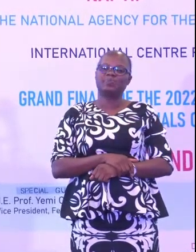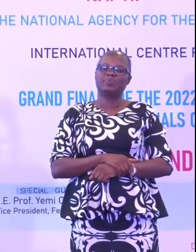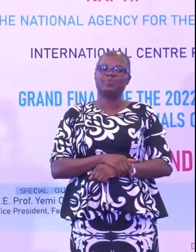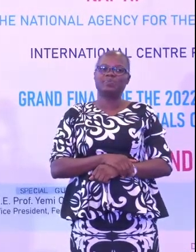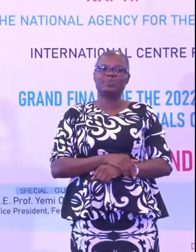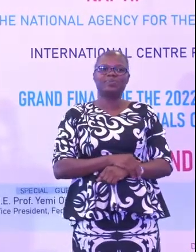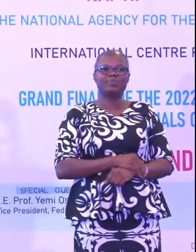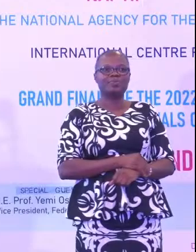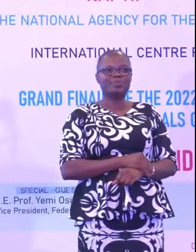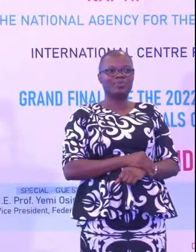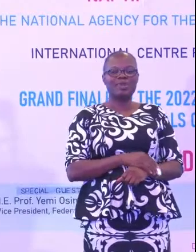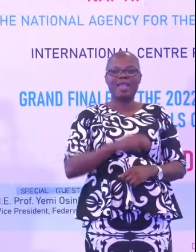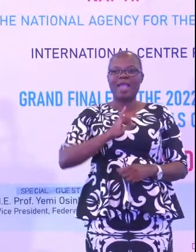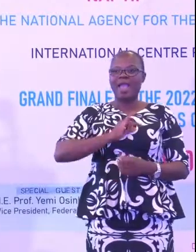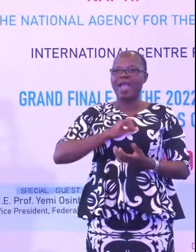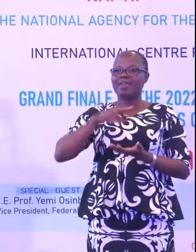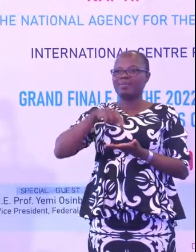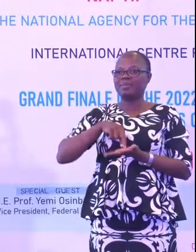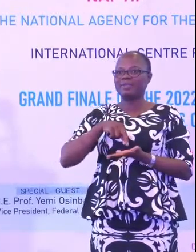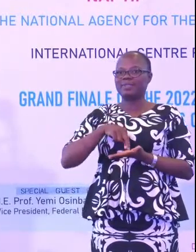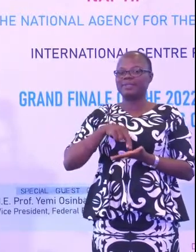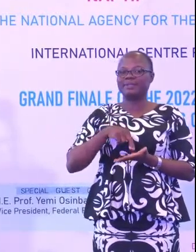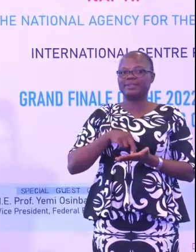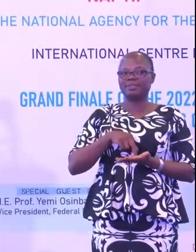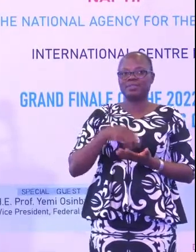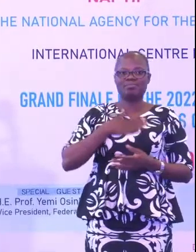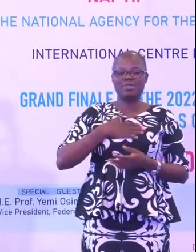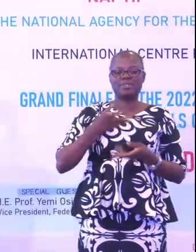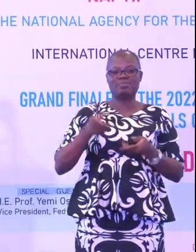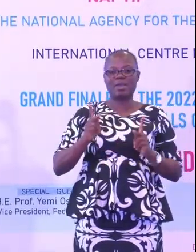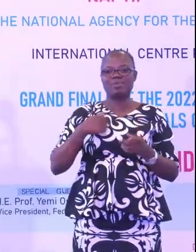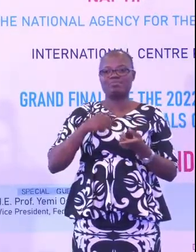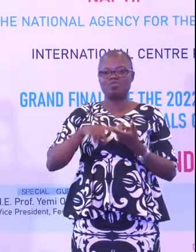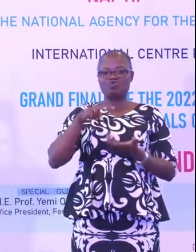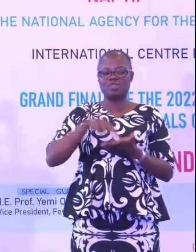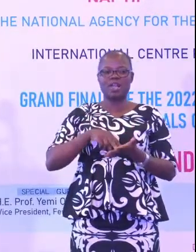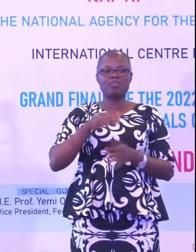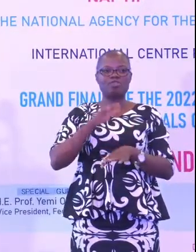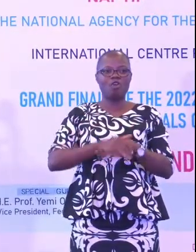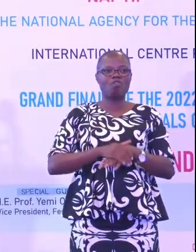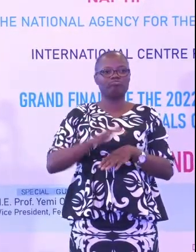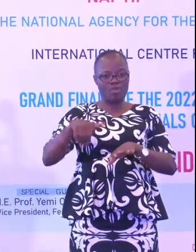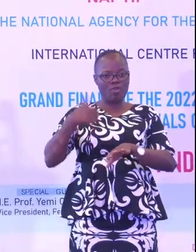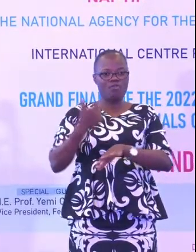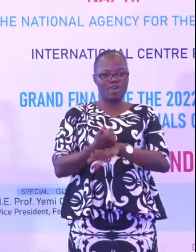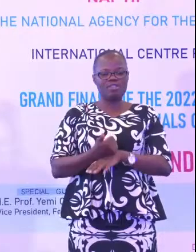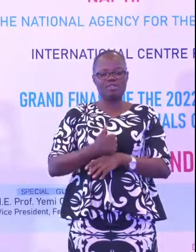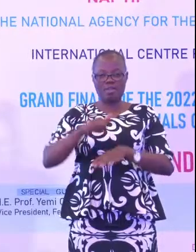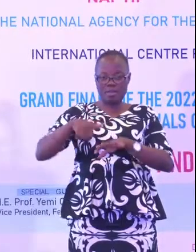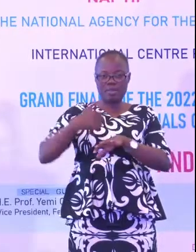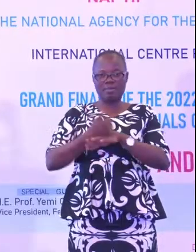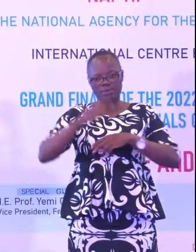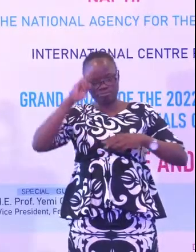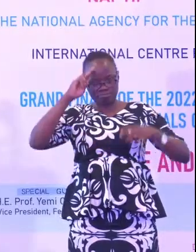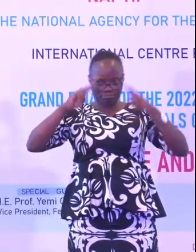Representative Vice President, please permit me to stand on the already established protocol.